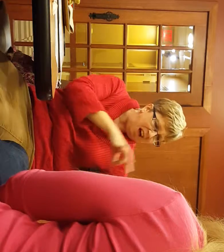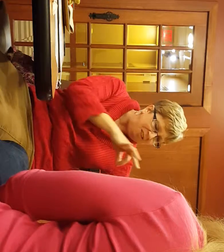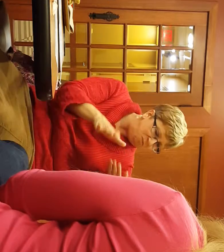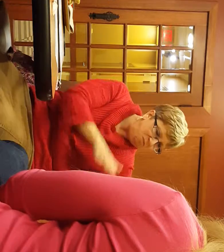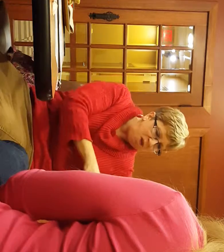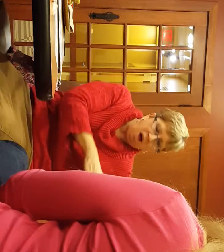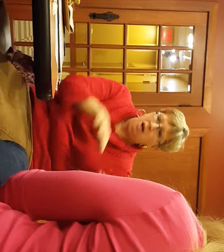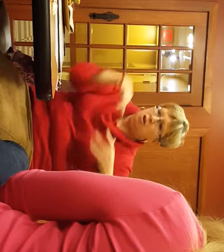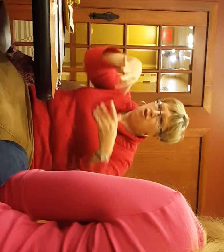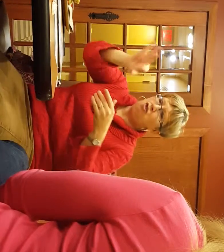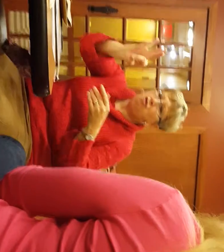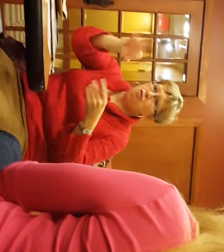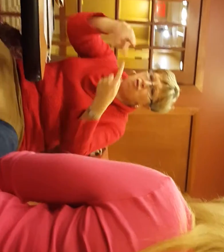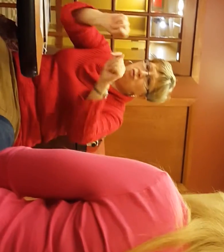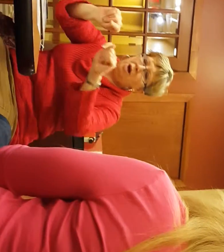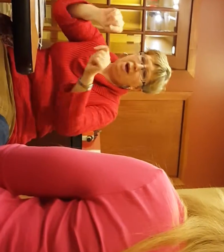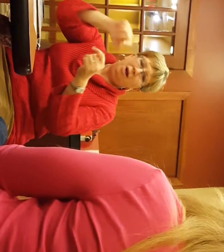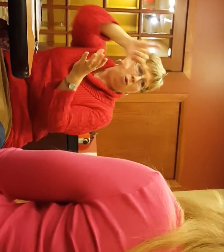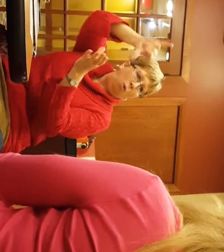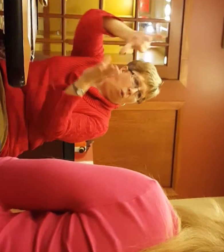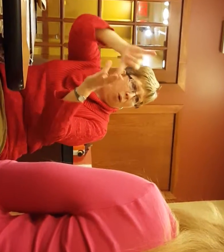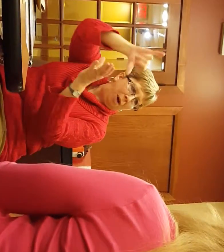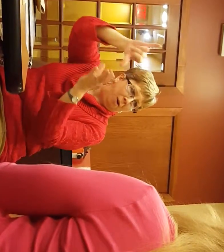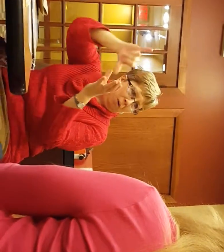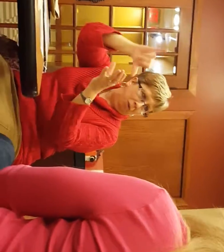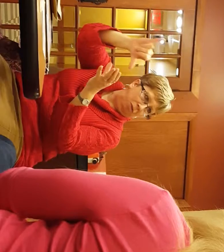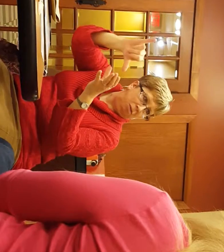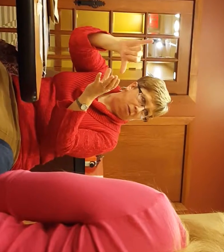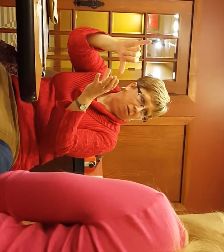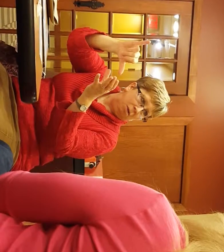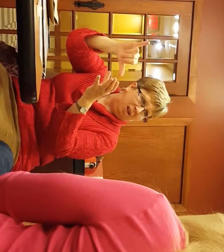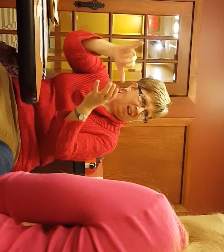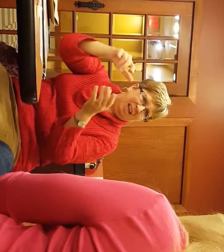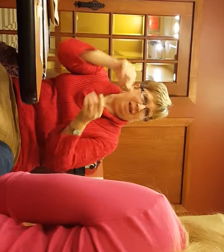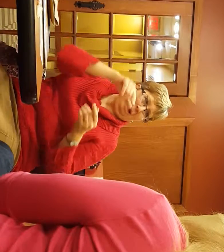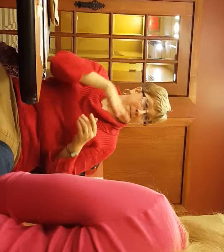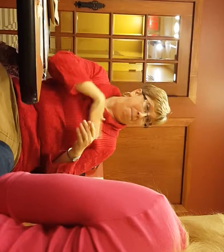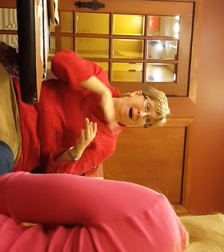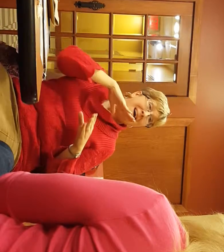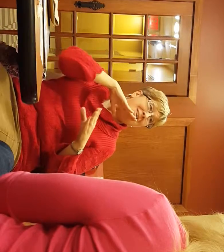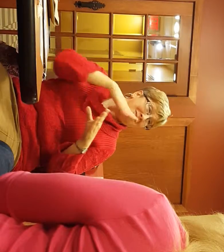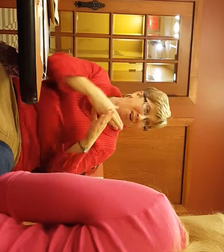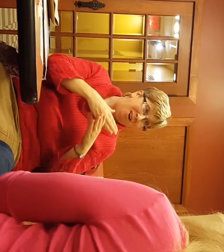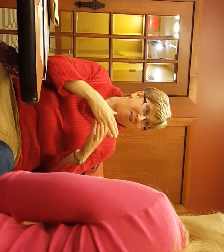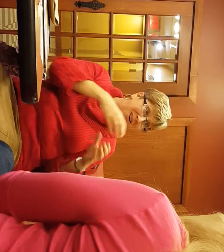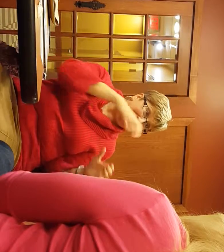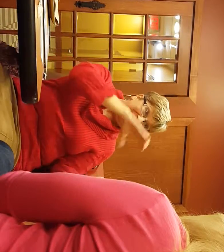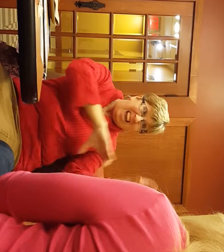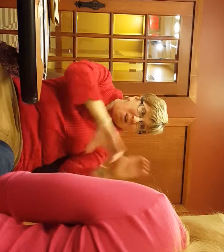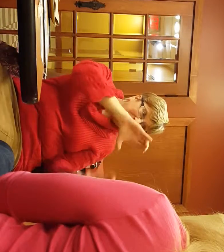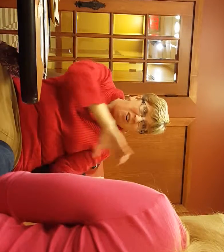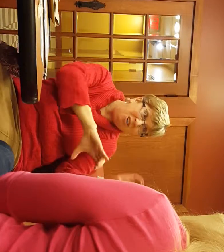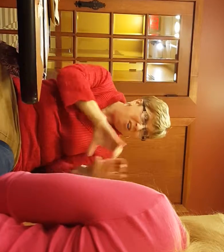She's extremely chemically sensitive. I heard you guys talking about chemicals earlier. She can't be around any chemical fragrances. In fact, when we were